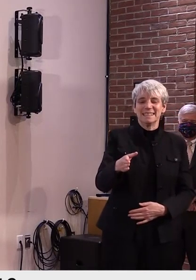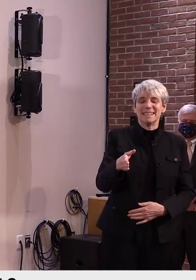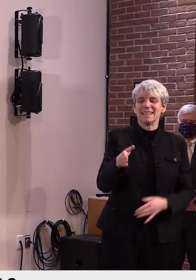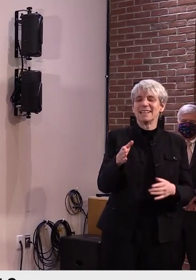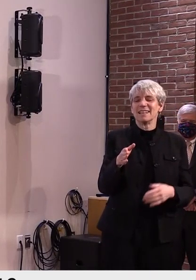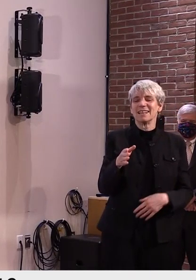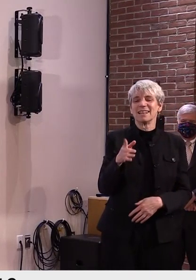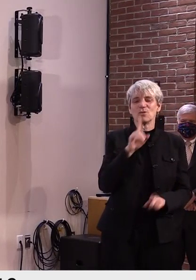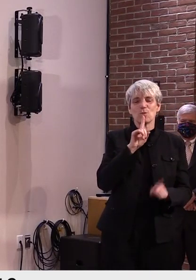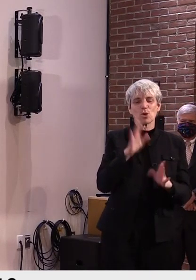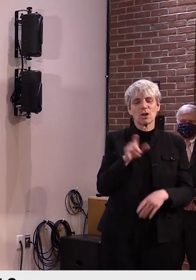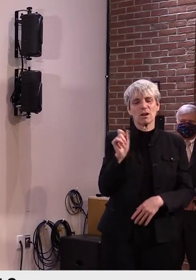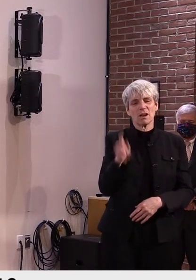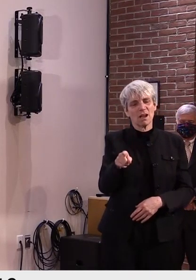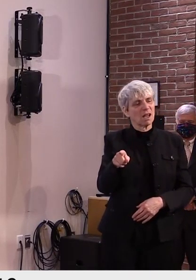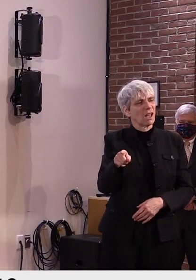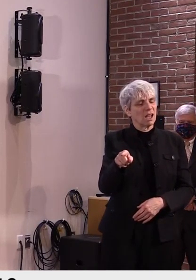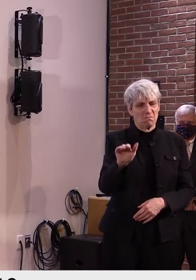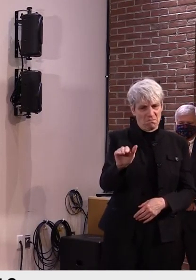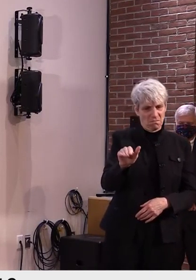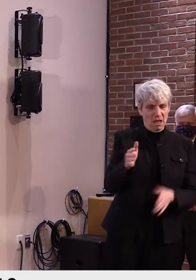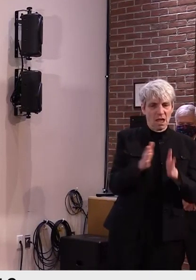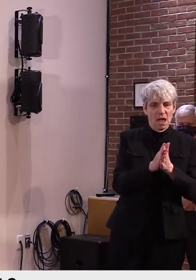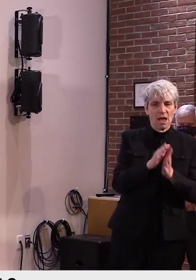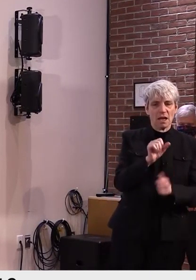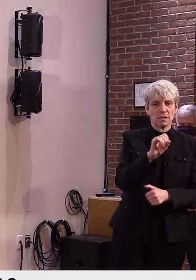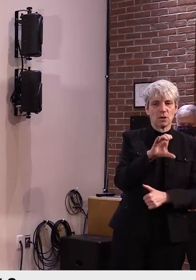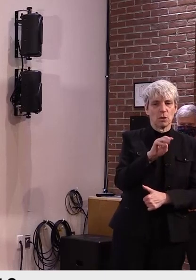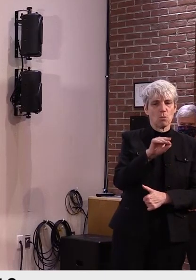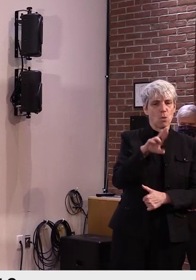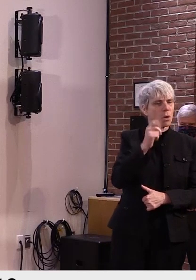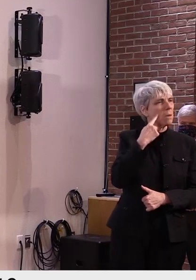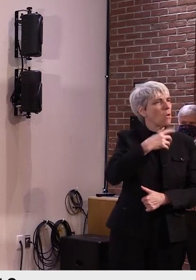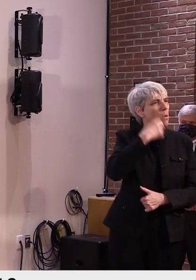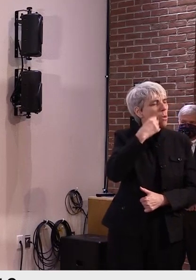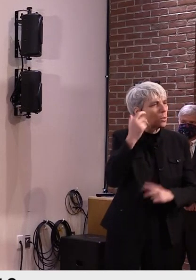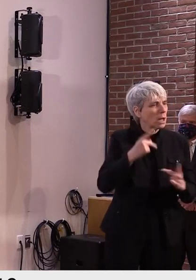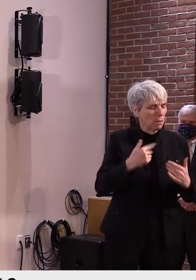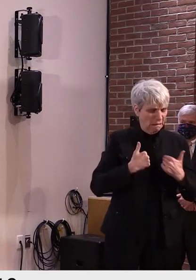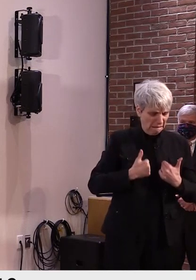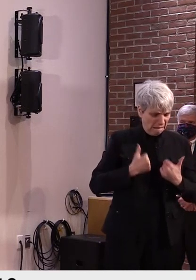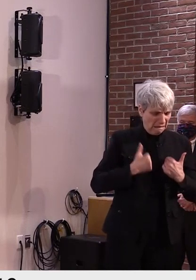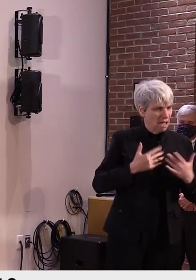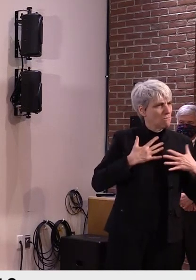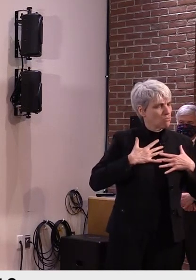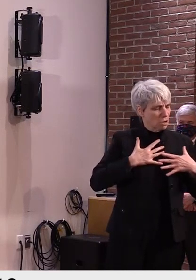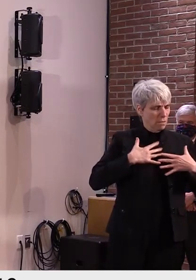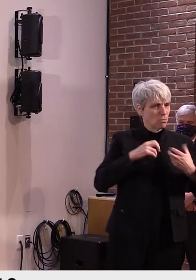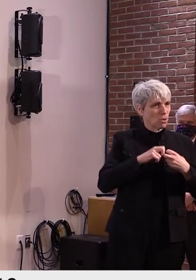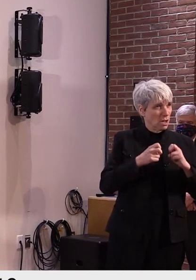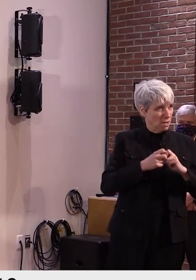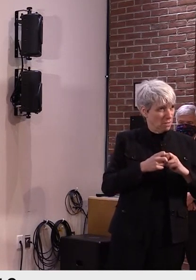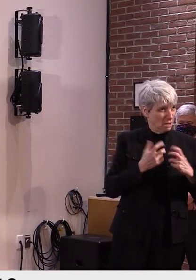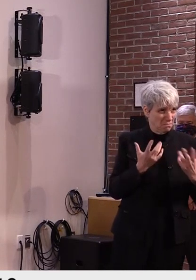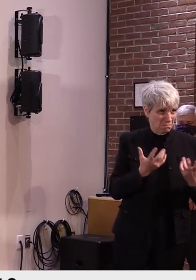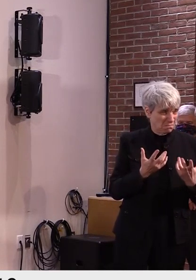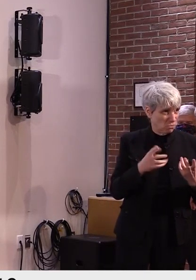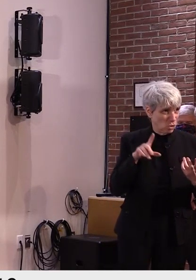Department of Health has to make sure that people who are vulnerable, those are elderly with asthma, some type of medical